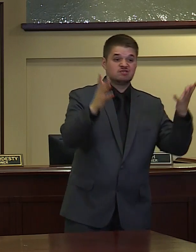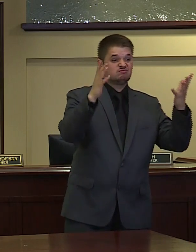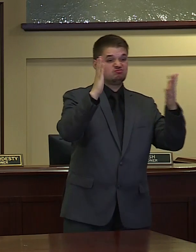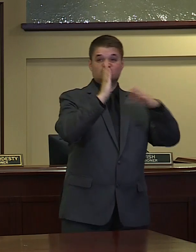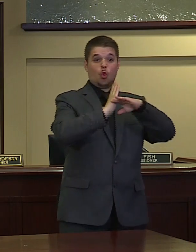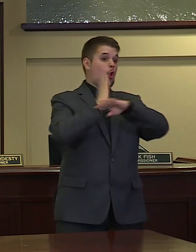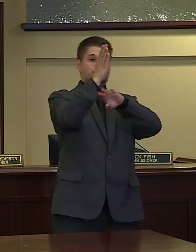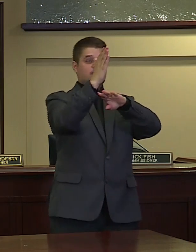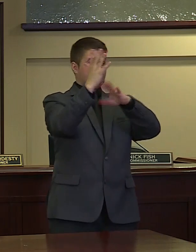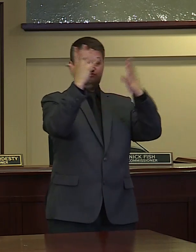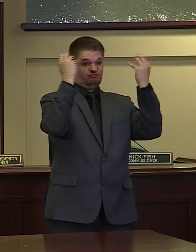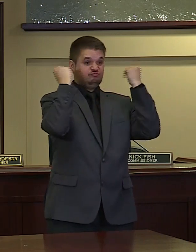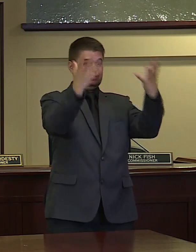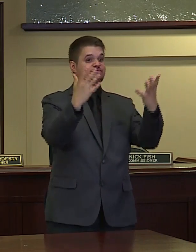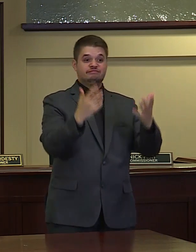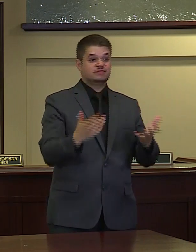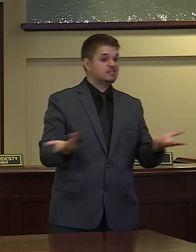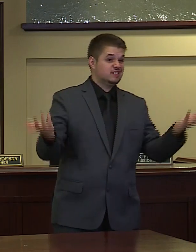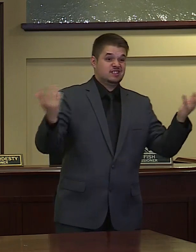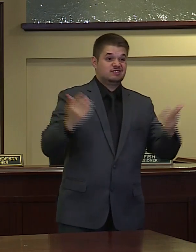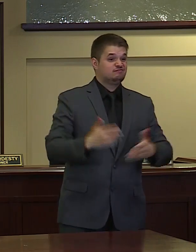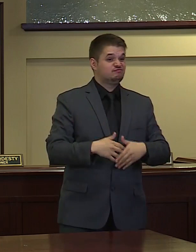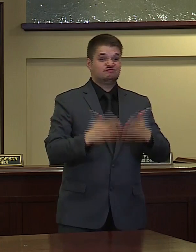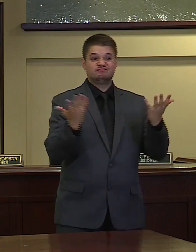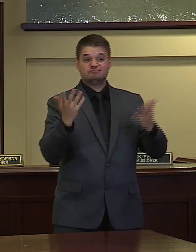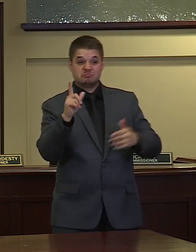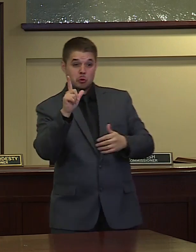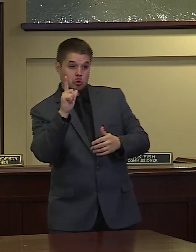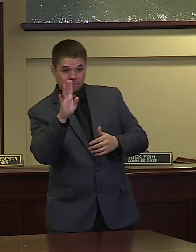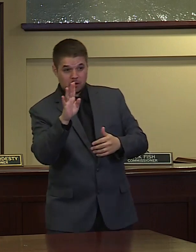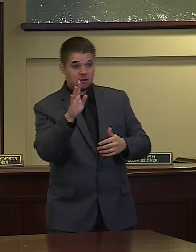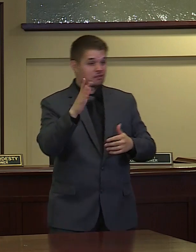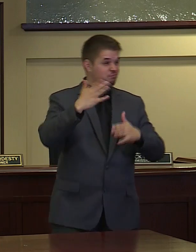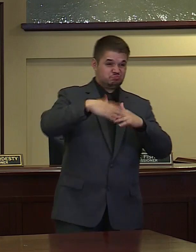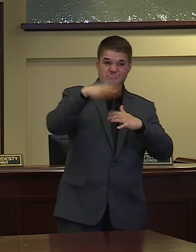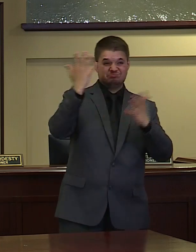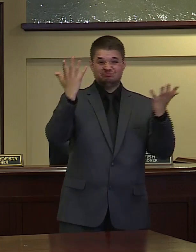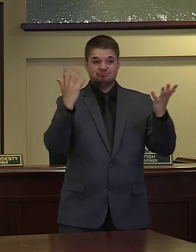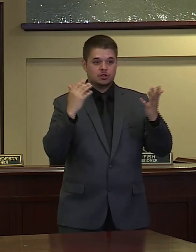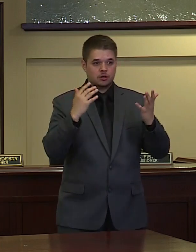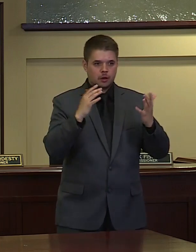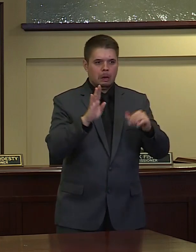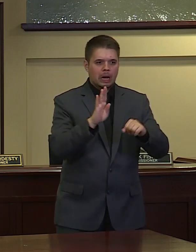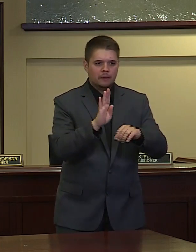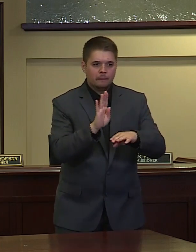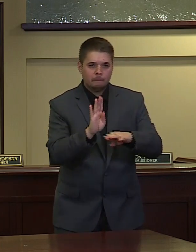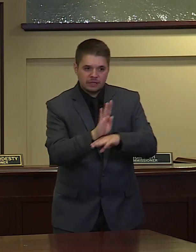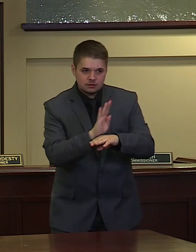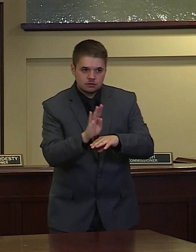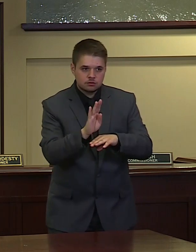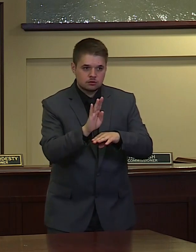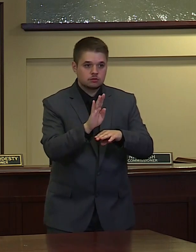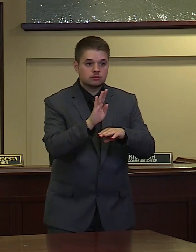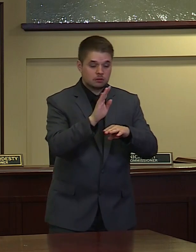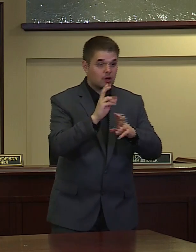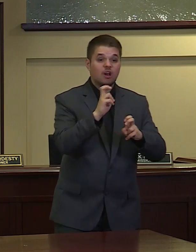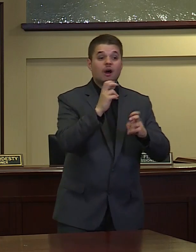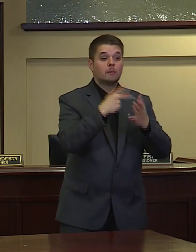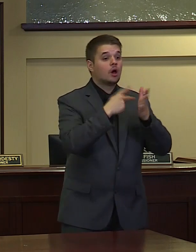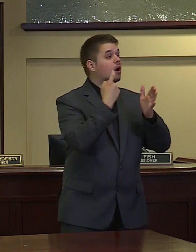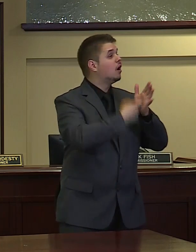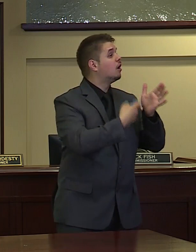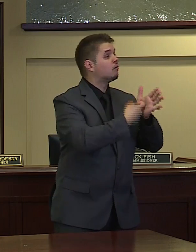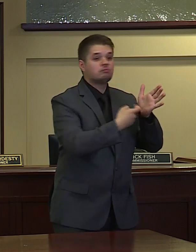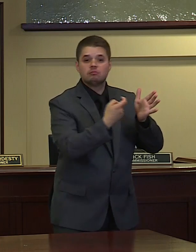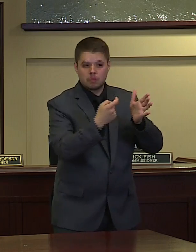initial rough estimates coming to us from the business community are in the millions of dollars. But